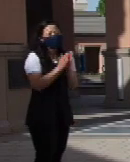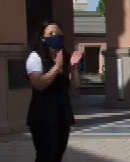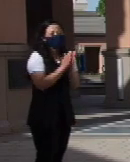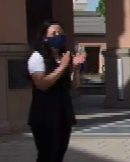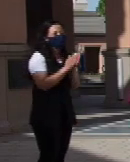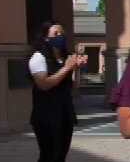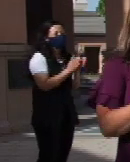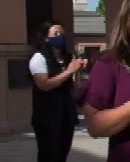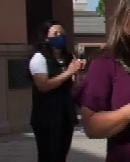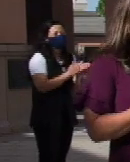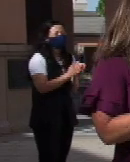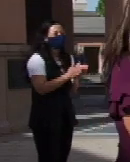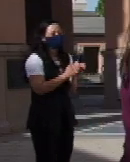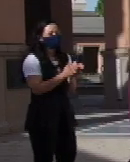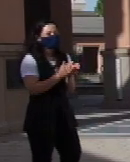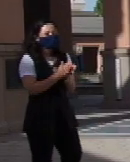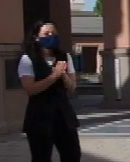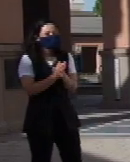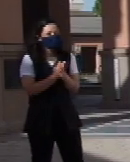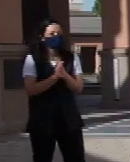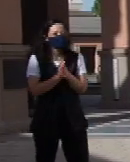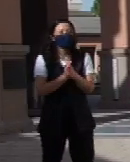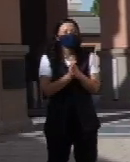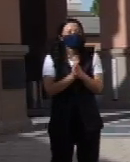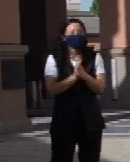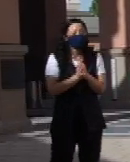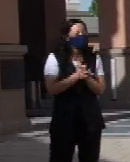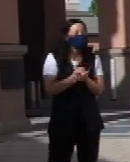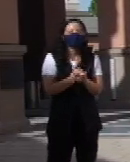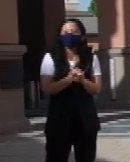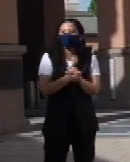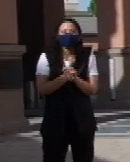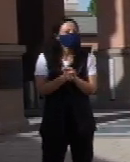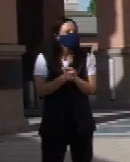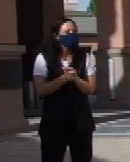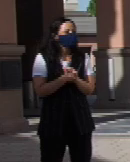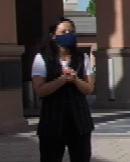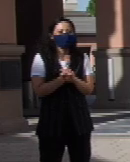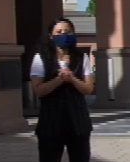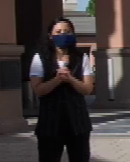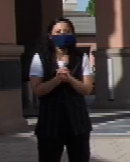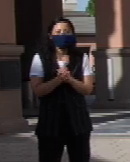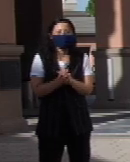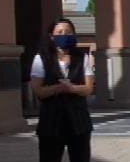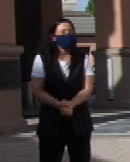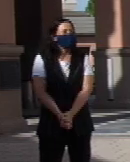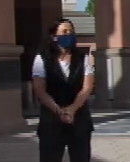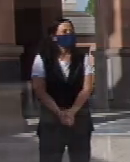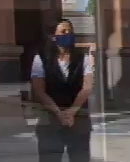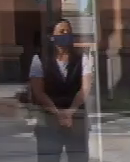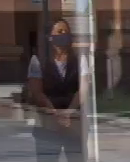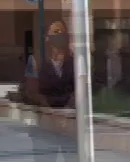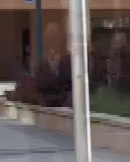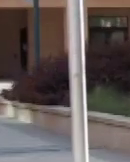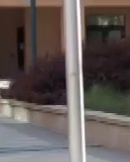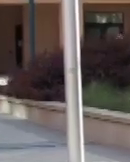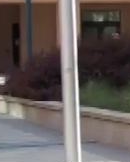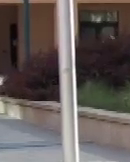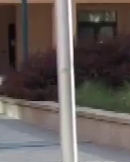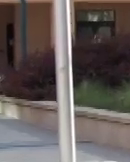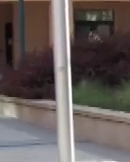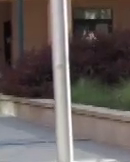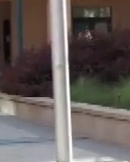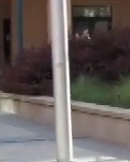socially distanced. So, and then with that, I'd like to ask if you would do the honors and raise the flag.